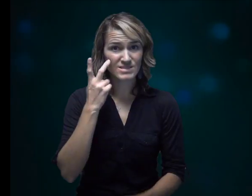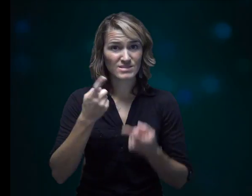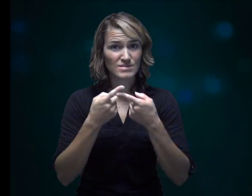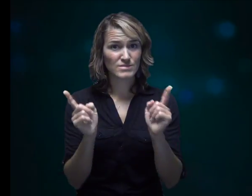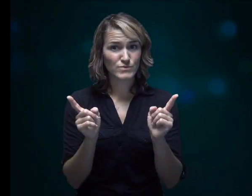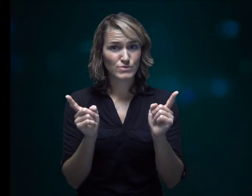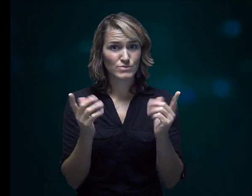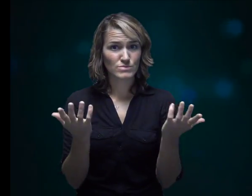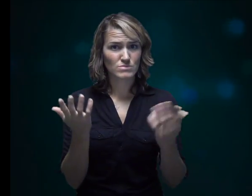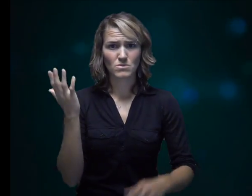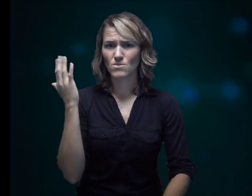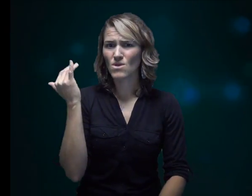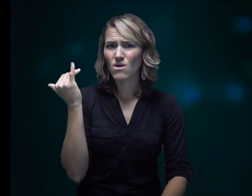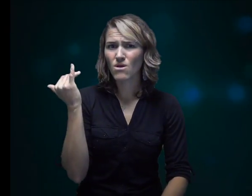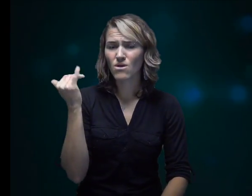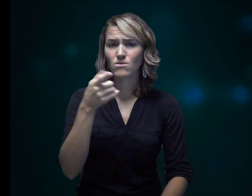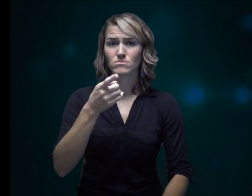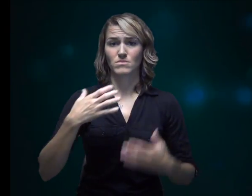Were you able to spot the difference?